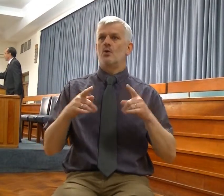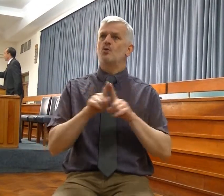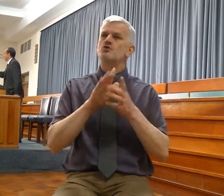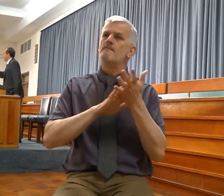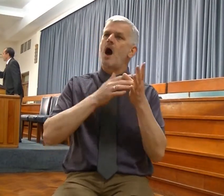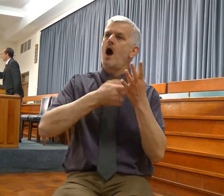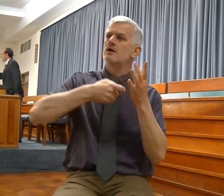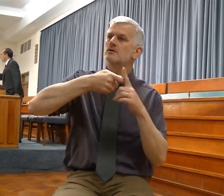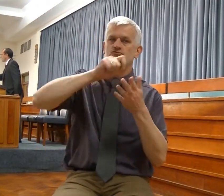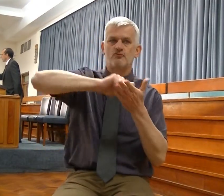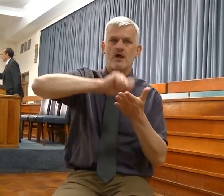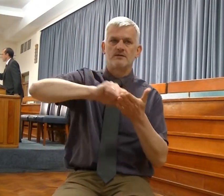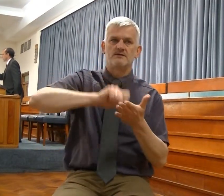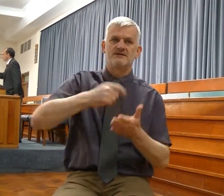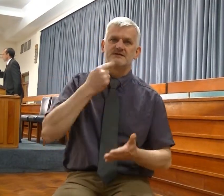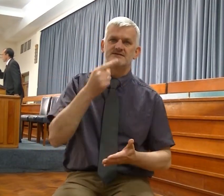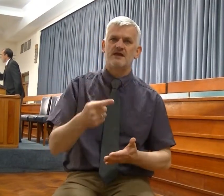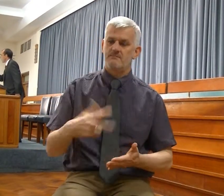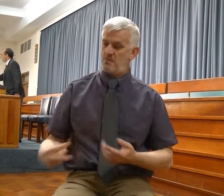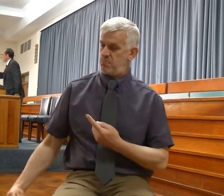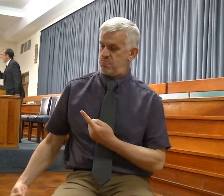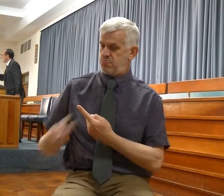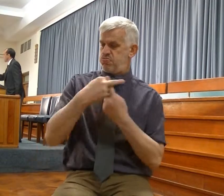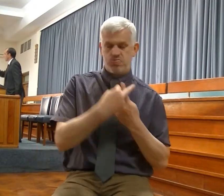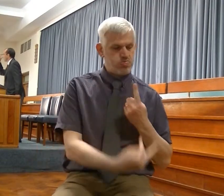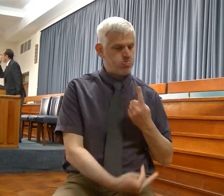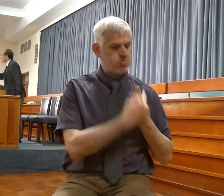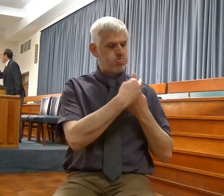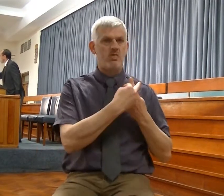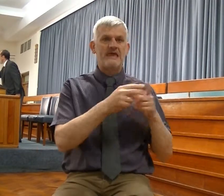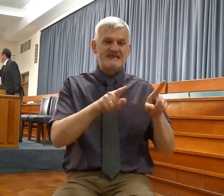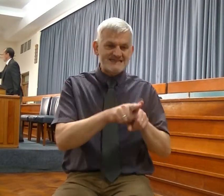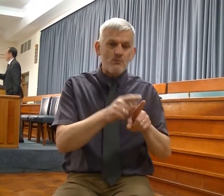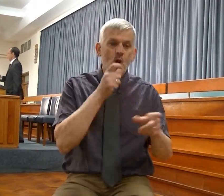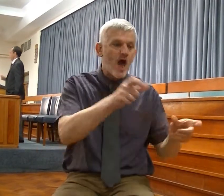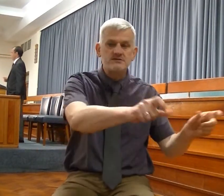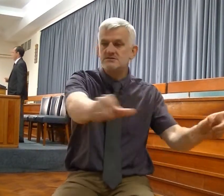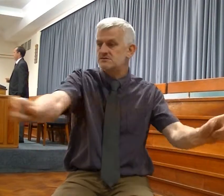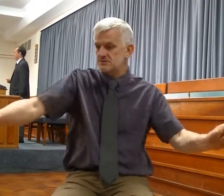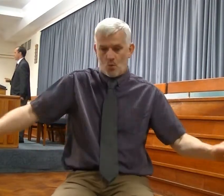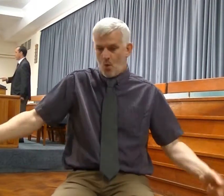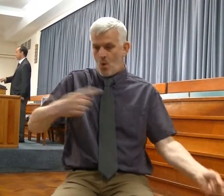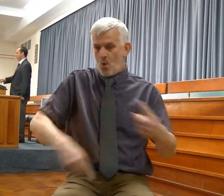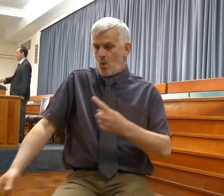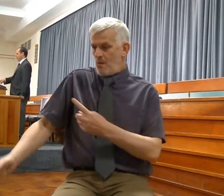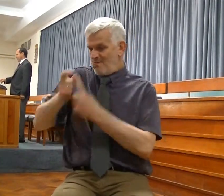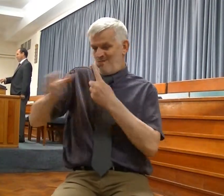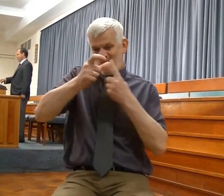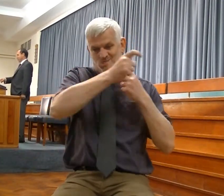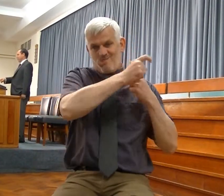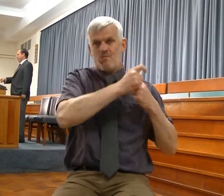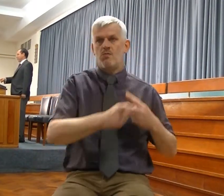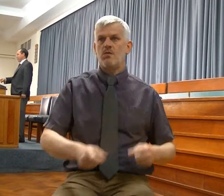are told that they were insulting Jesus with exactly the same words. So